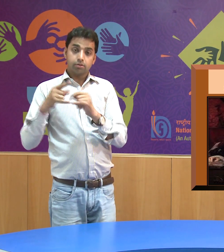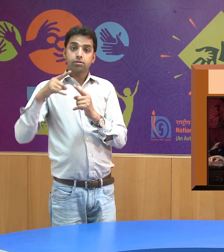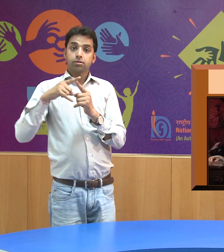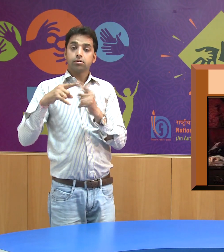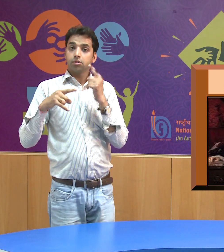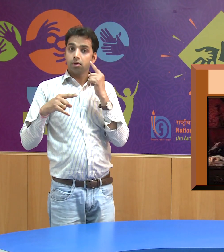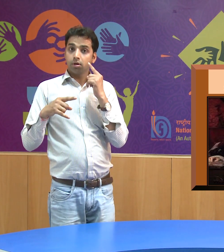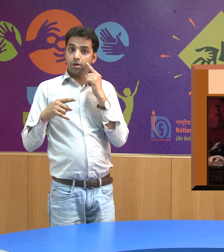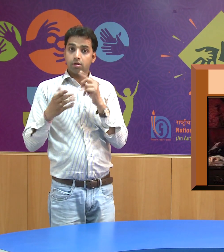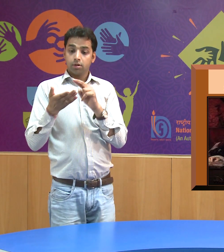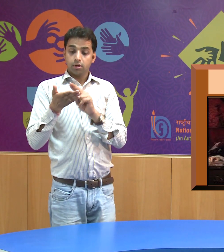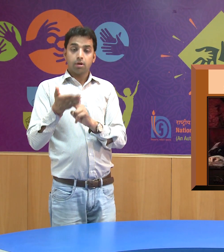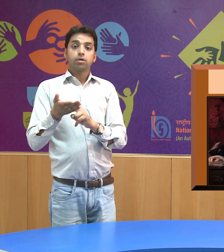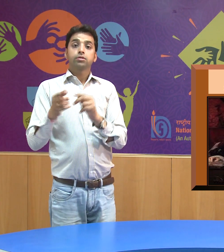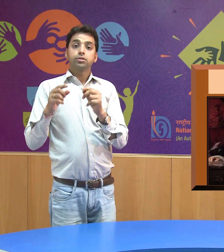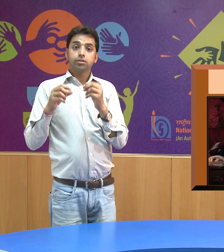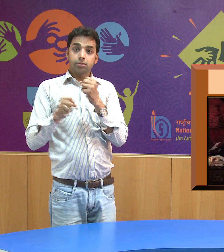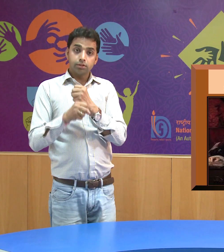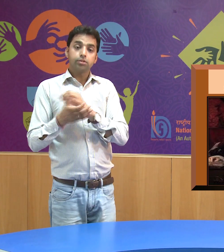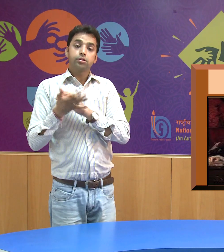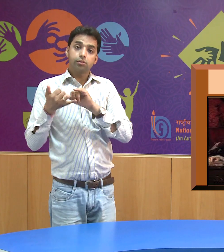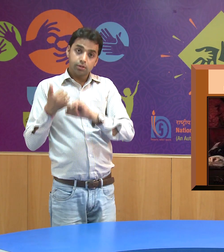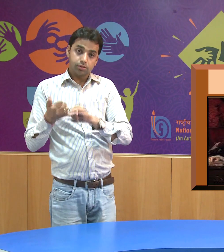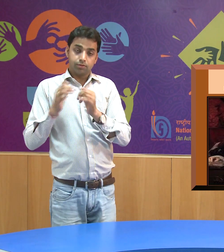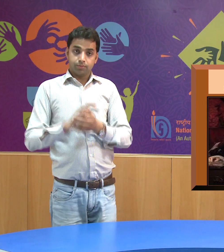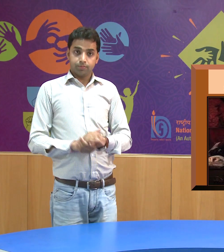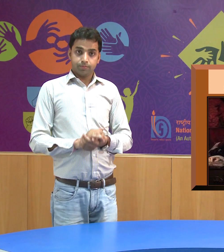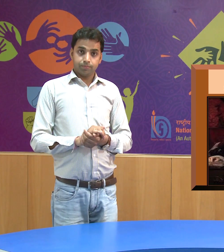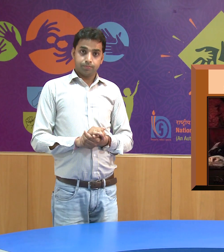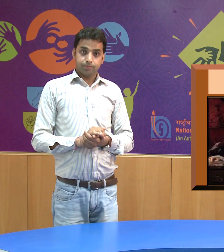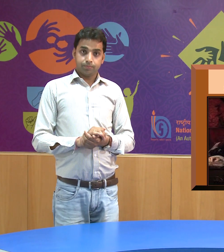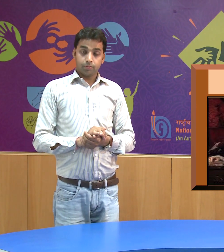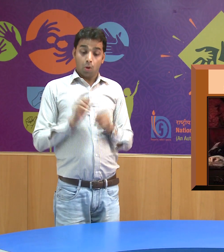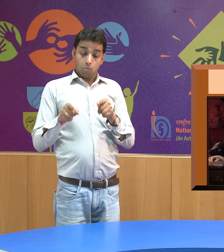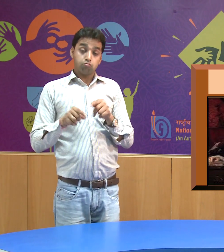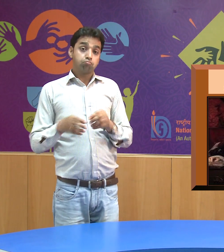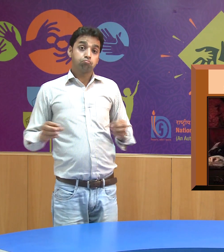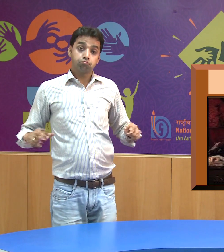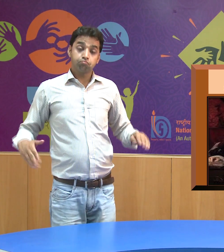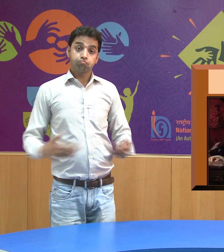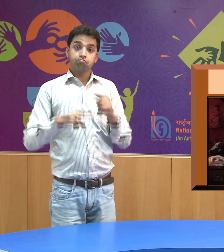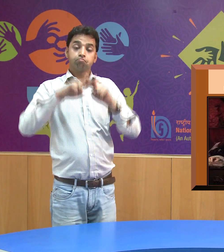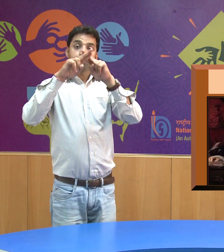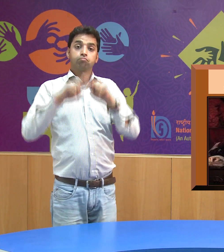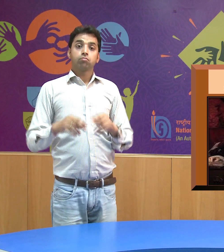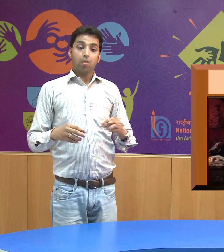founded the Calcutta